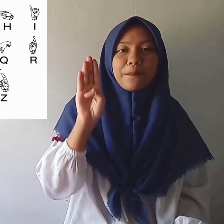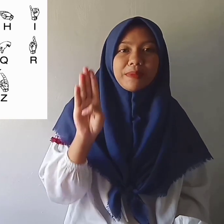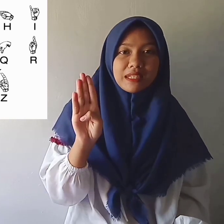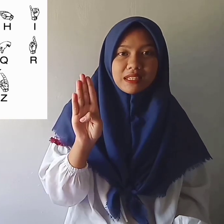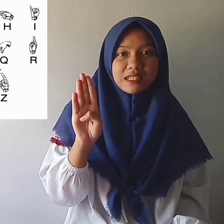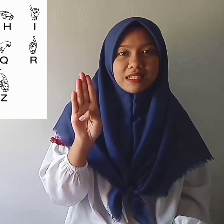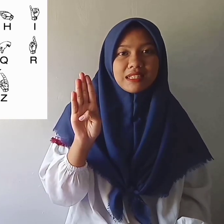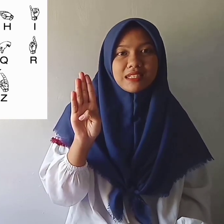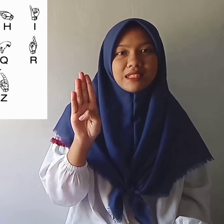B,